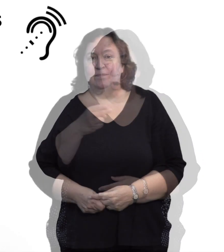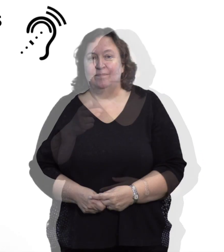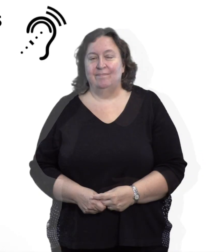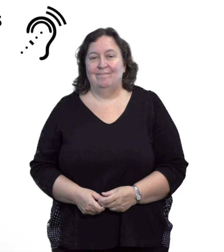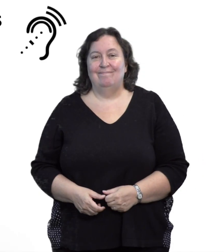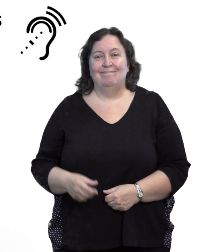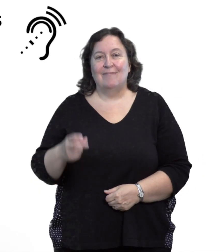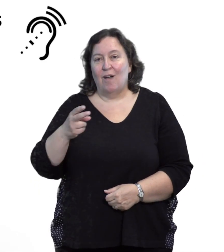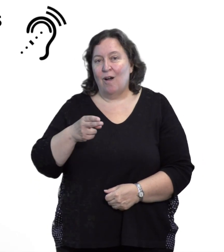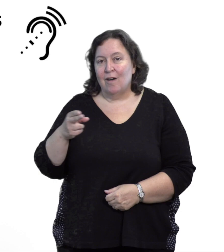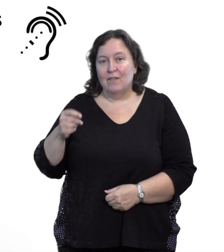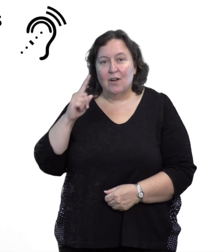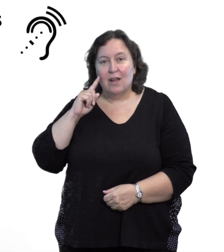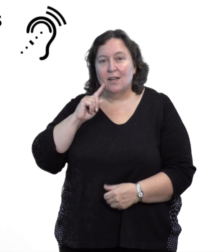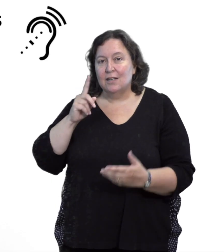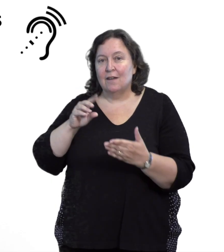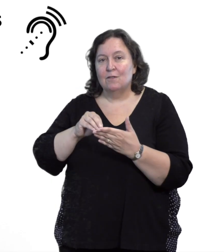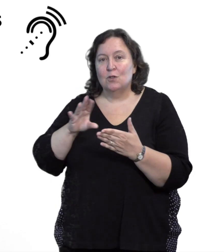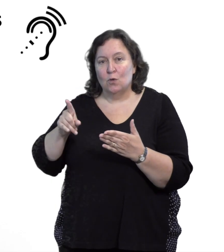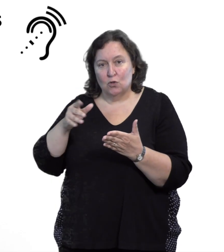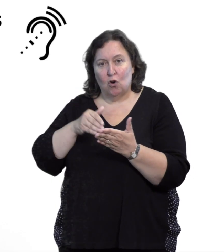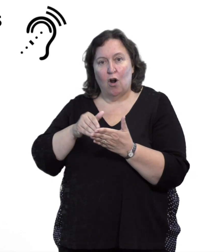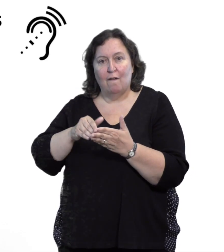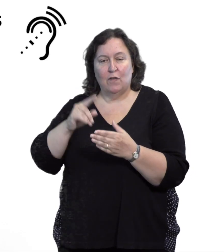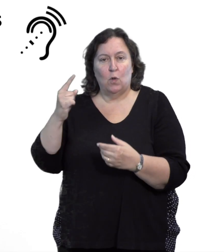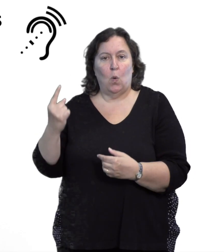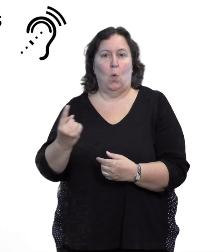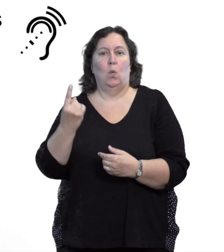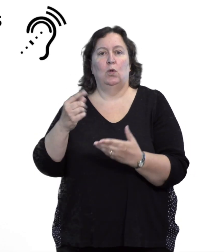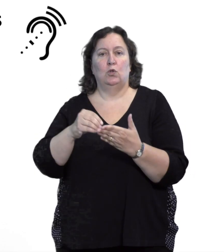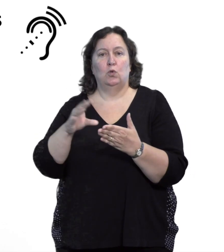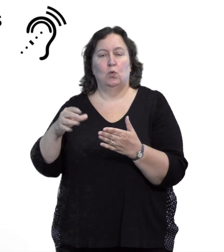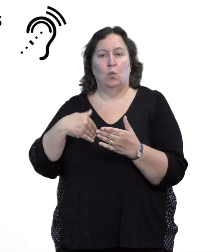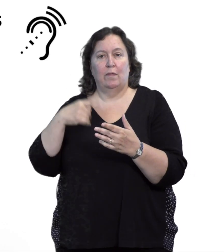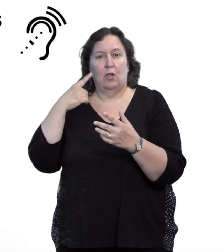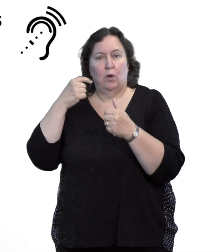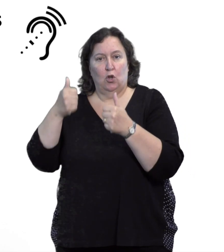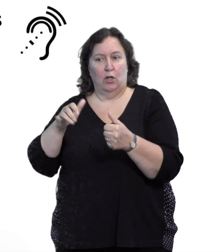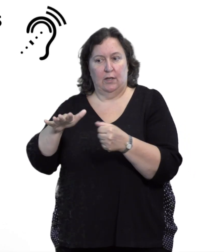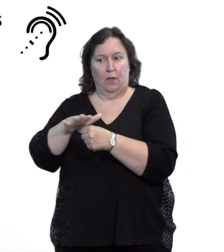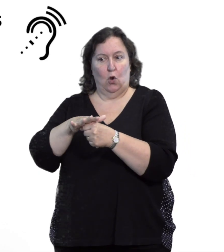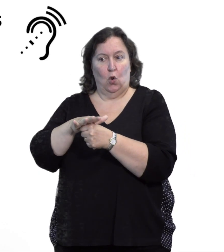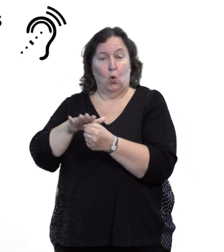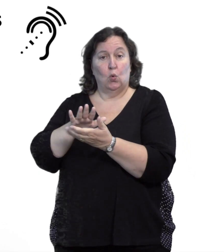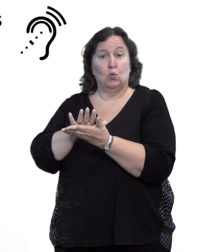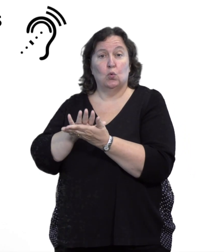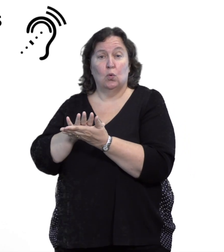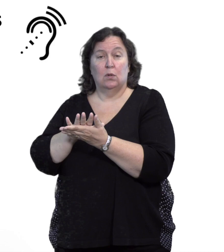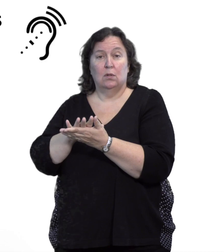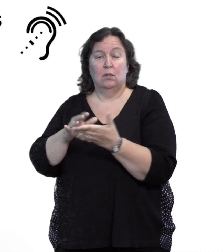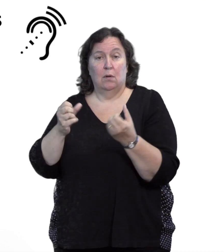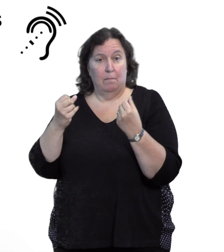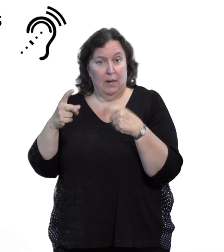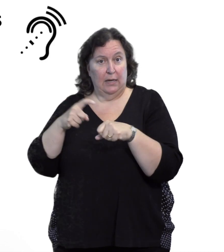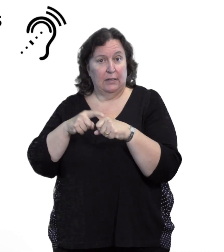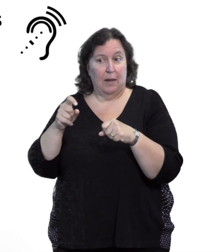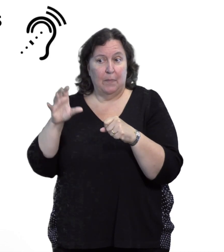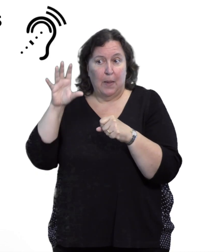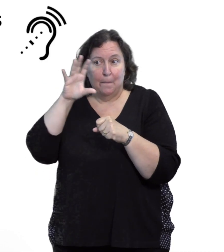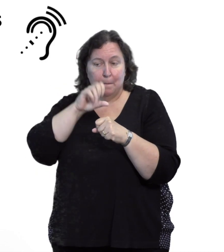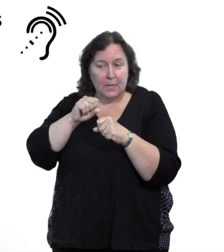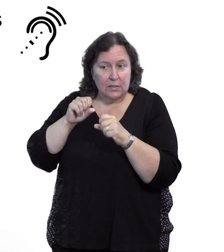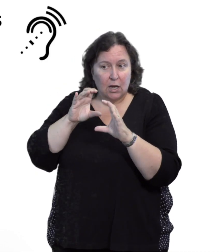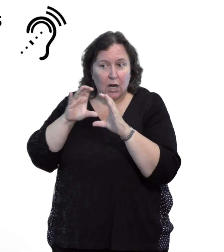Hard of hearing and deaf students are often the only students with a hearing loss in the local school. Many times they miss out on conversations